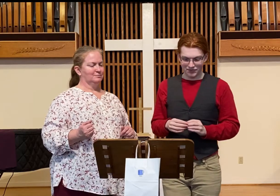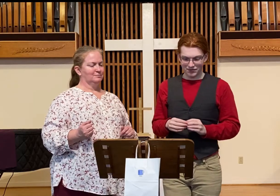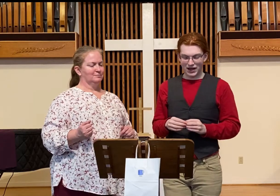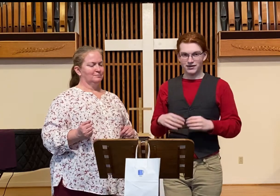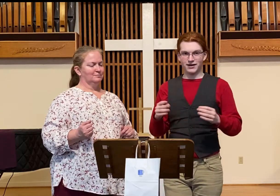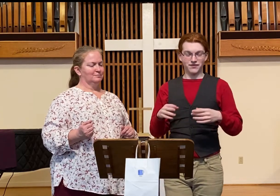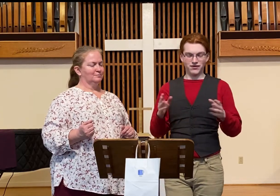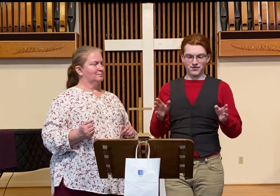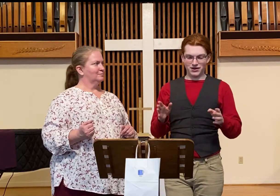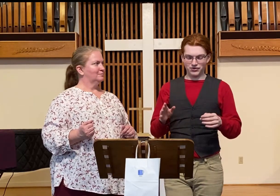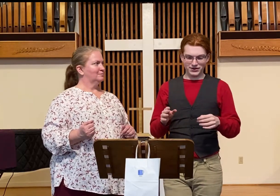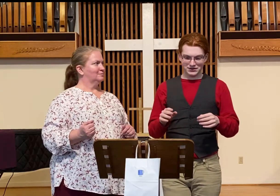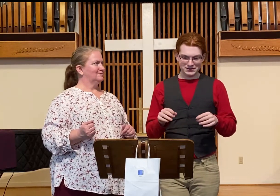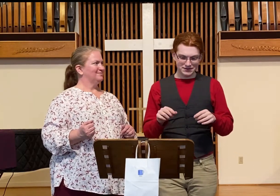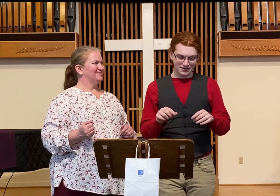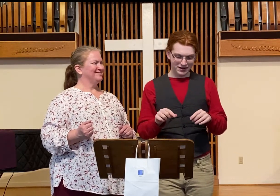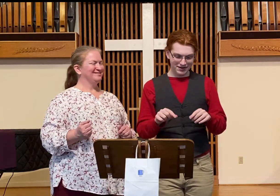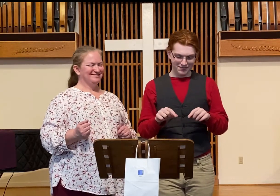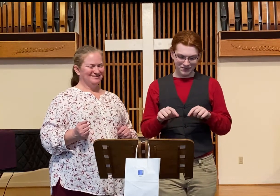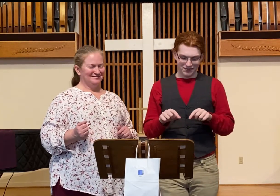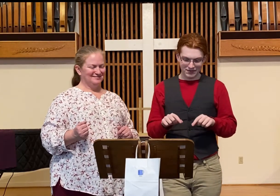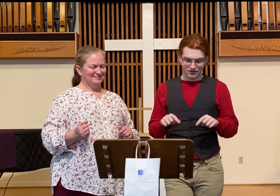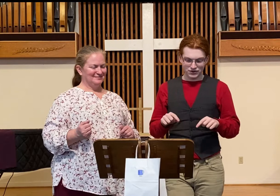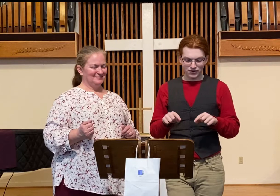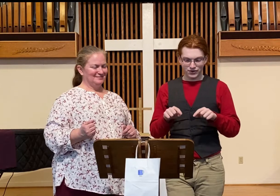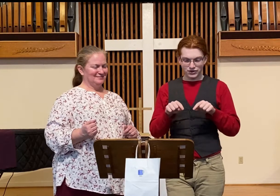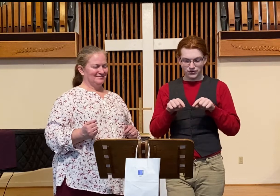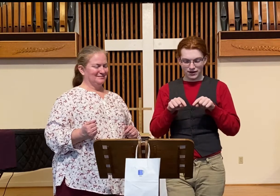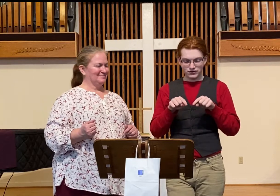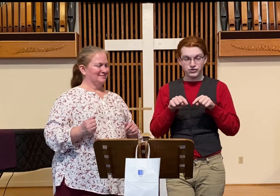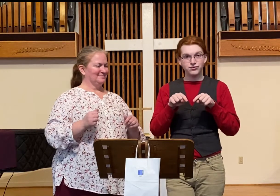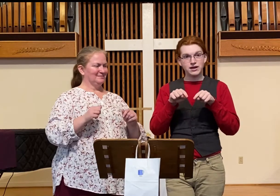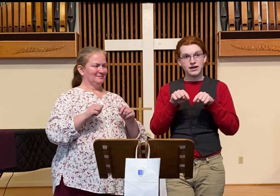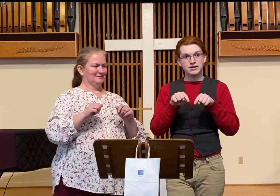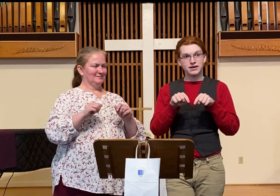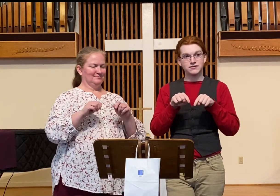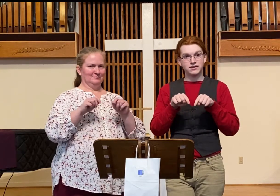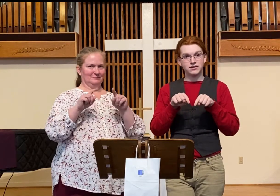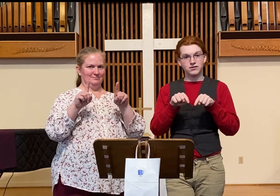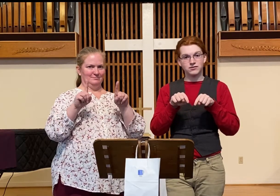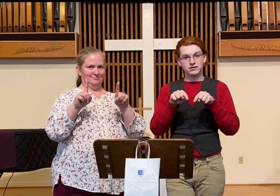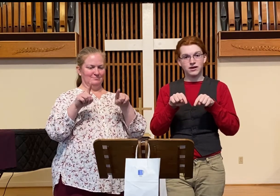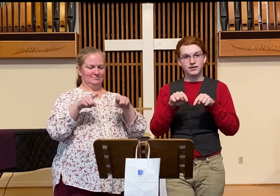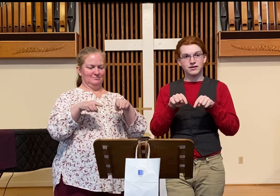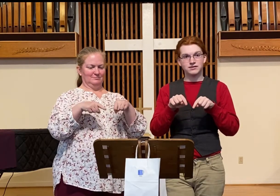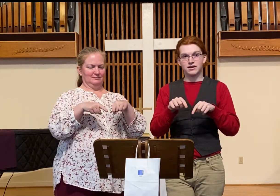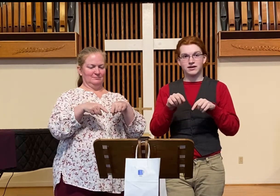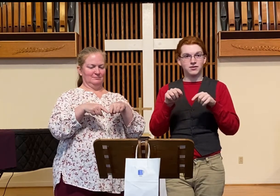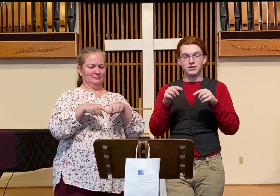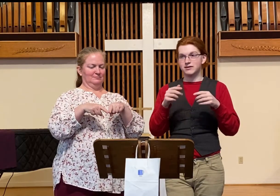But I like it for other reasons. So you have two index fingers like this. They can either be